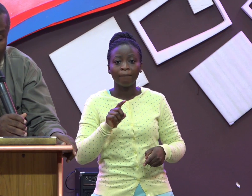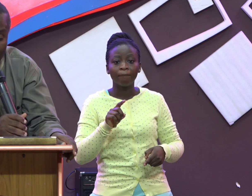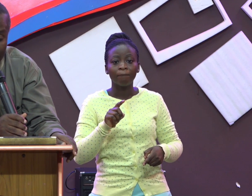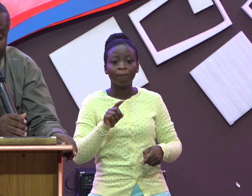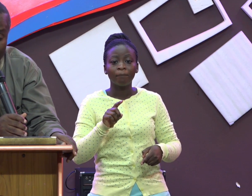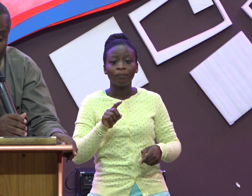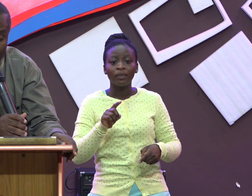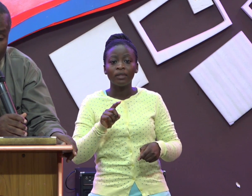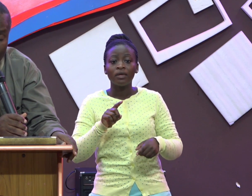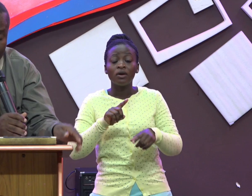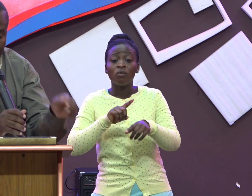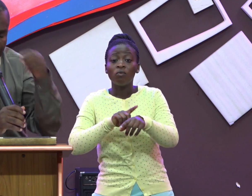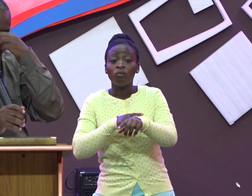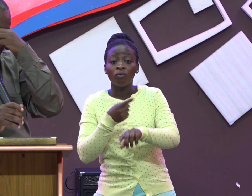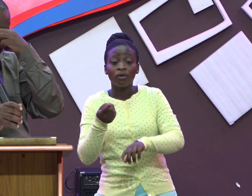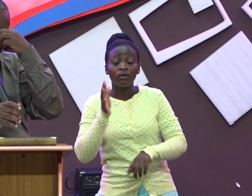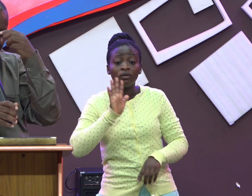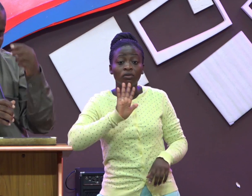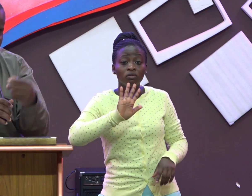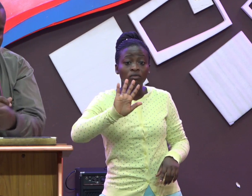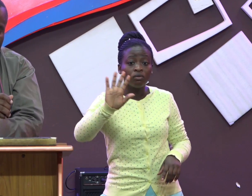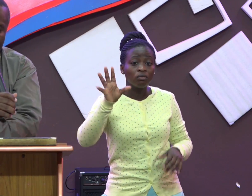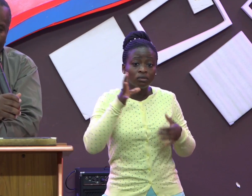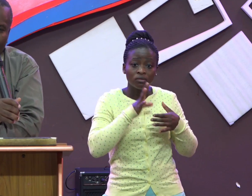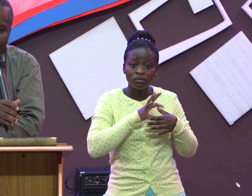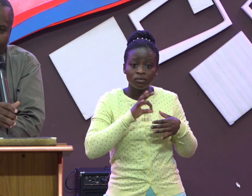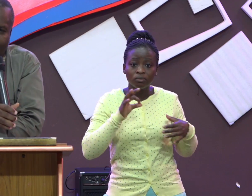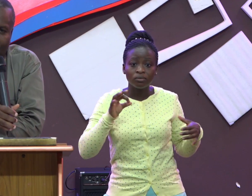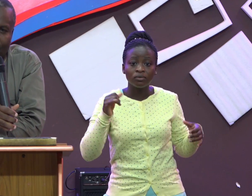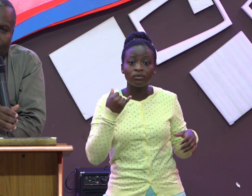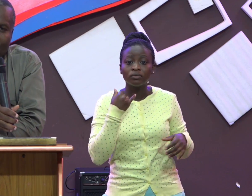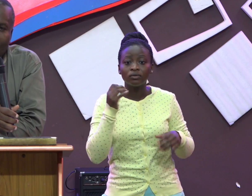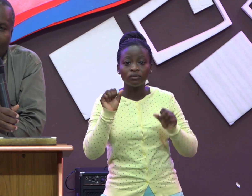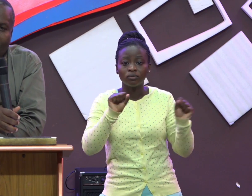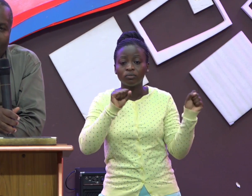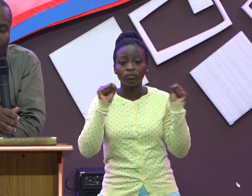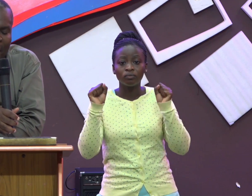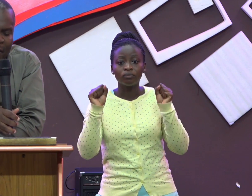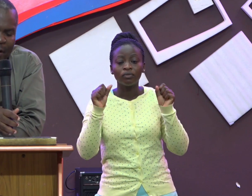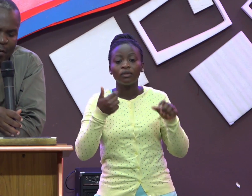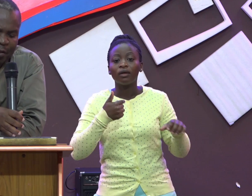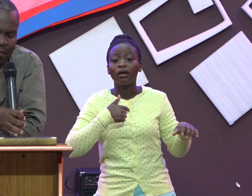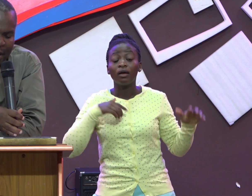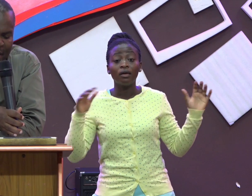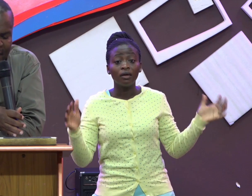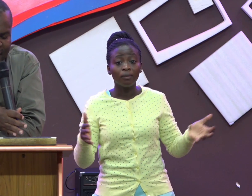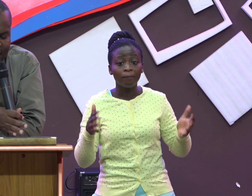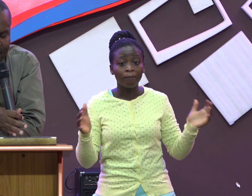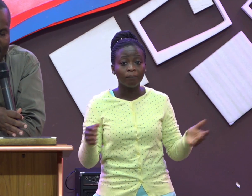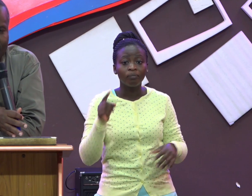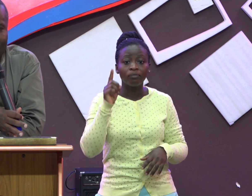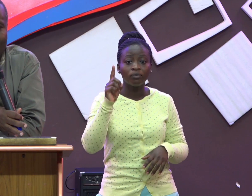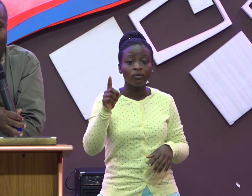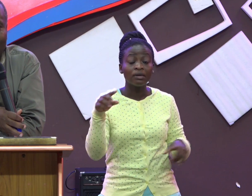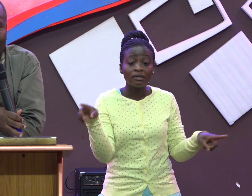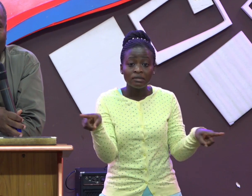Ku nkulaakulana ey'omuntu owomu. On the development of your inner man. Therefore, I urge you, just like